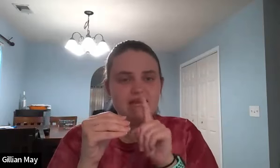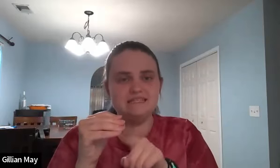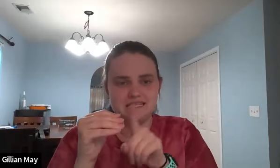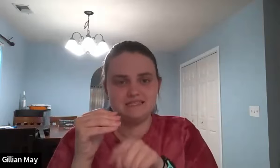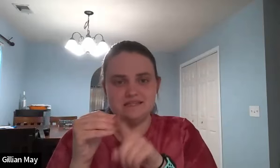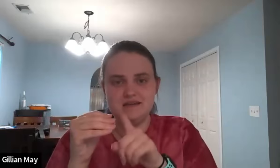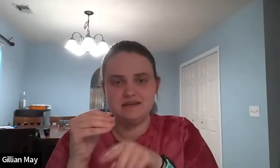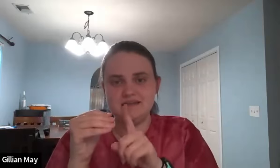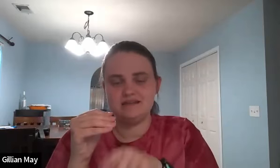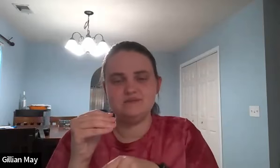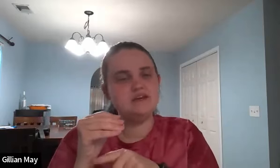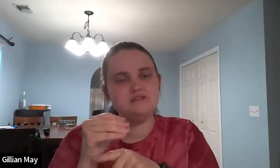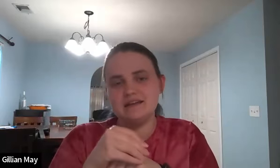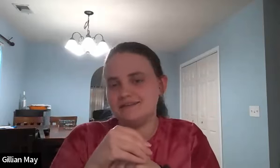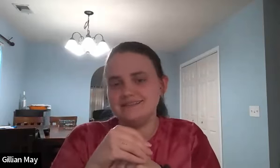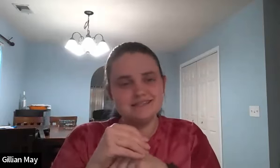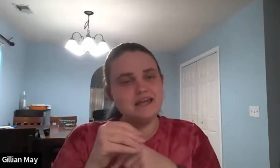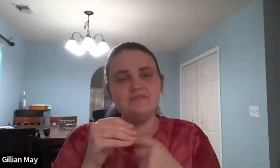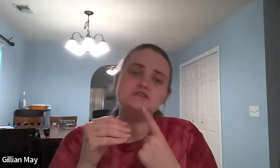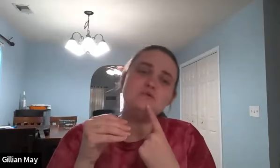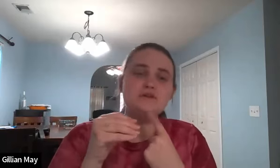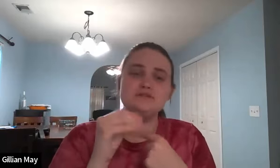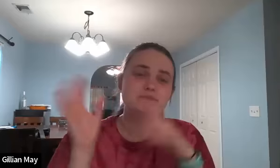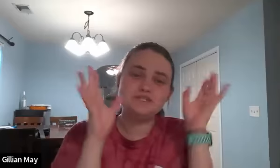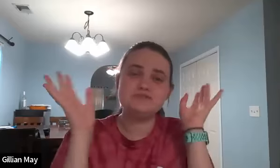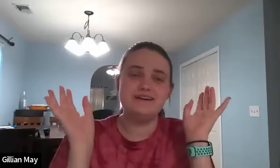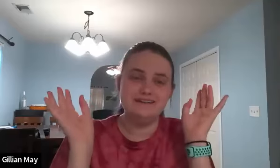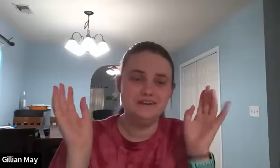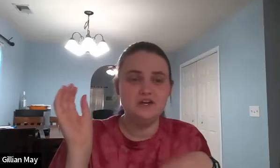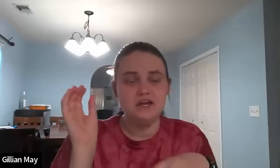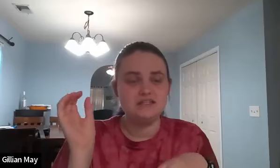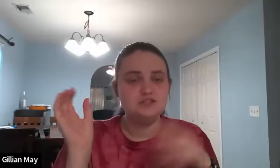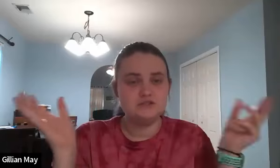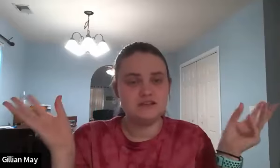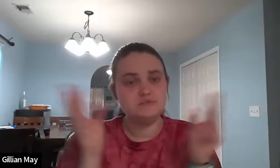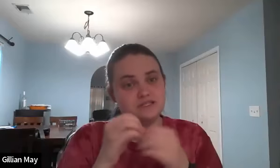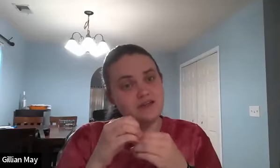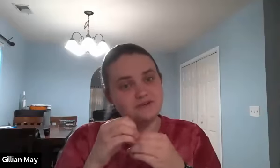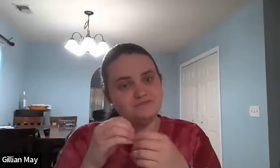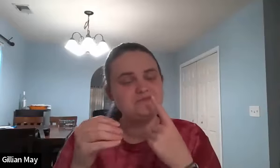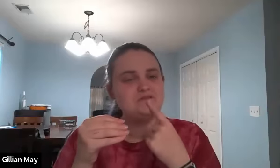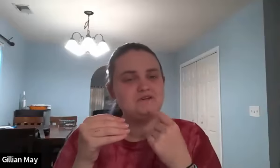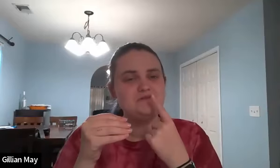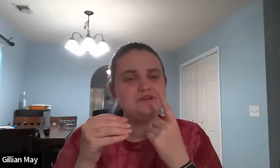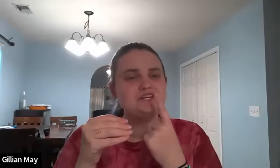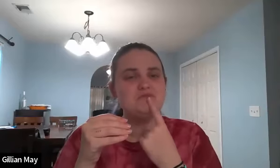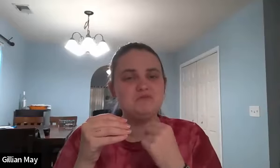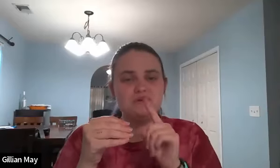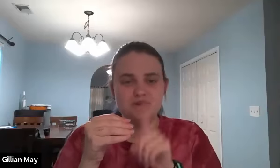Red slice. Yeah, tomato technically doesn't have its own little special sign. It's two signs put together, which I remember one friend